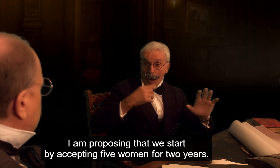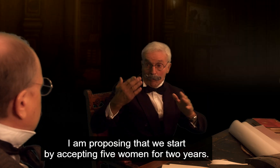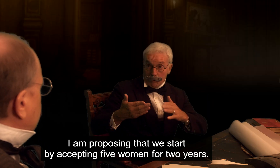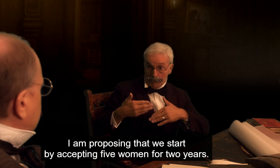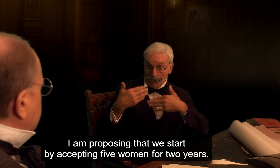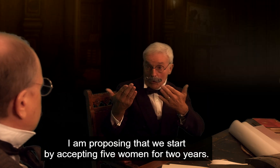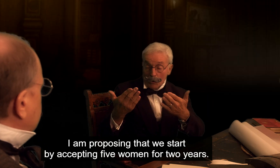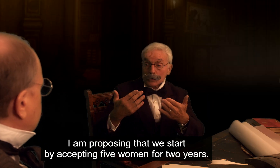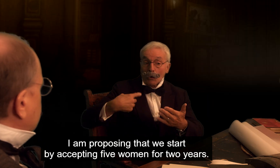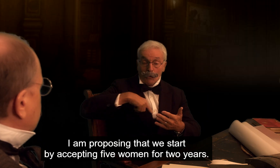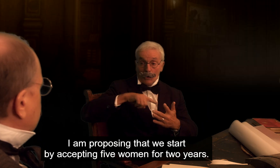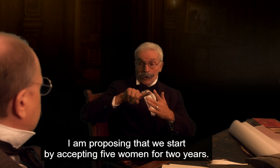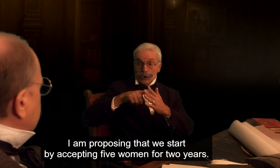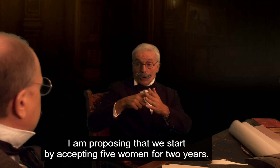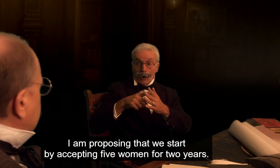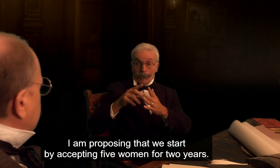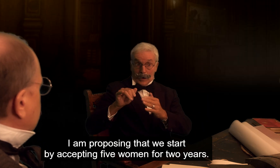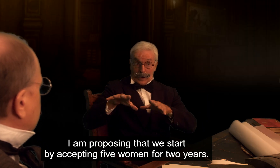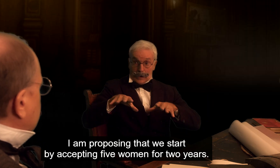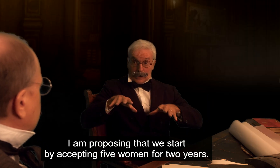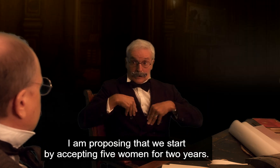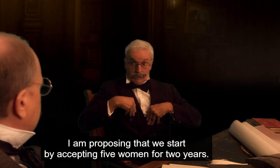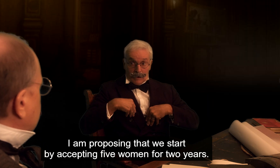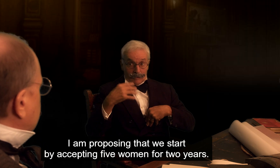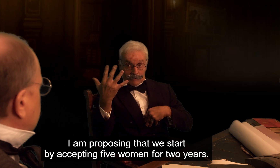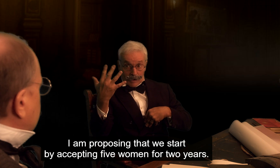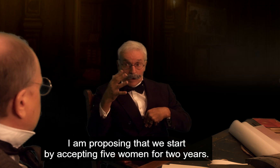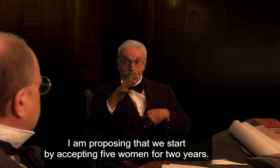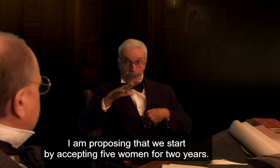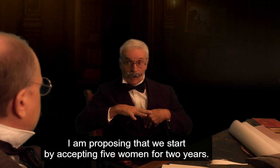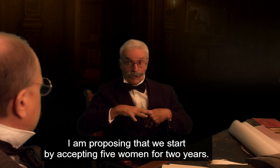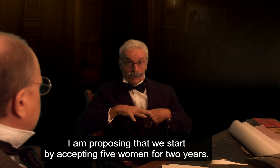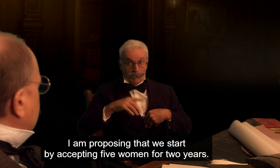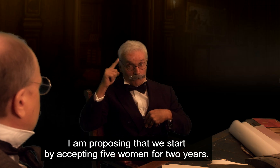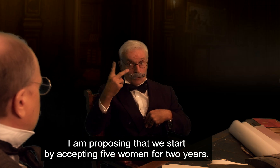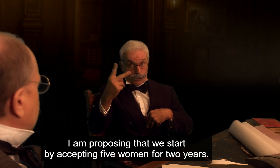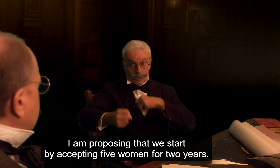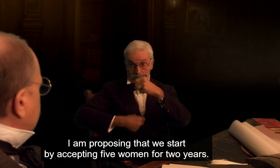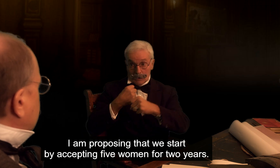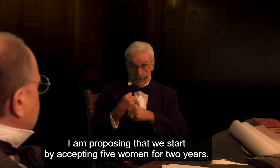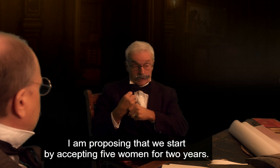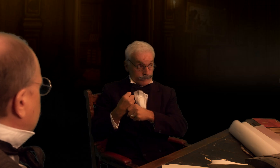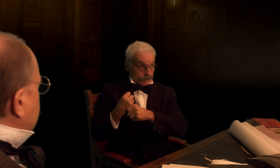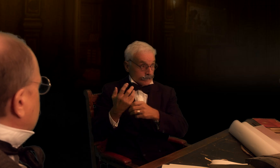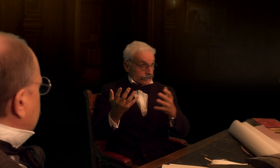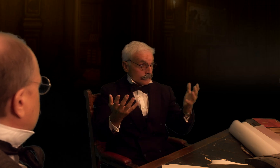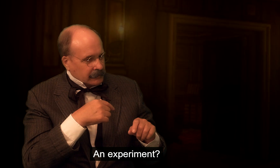I am proposing that we start by accepting 5 women for 2 years.